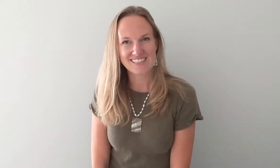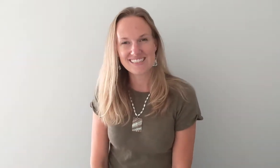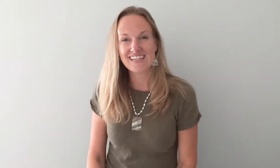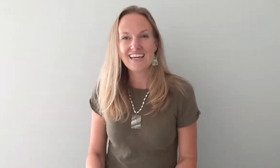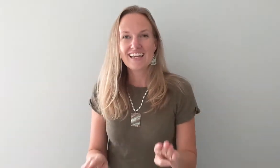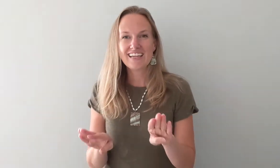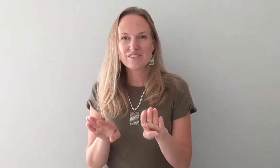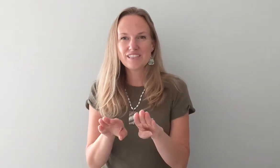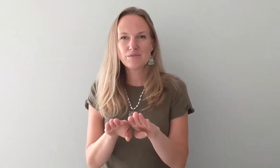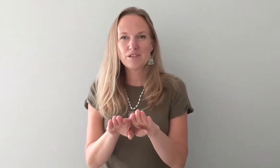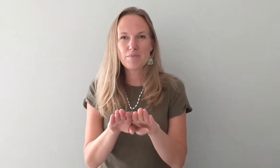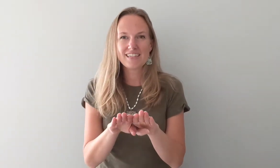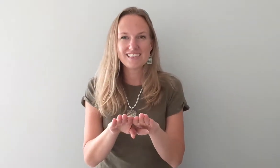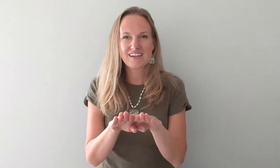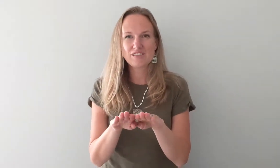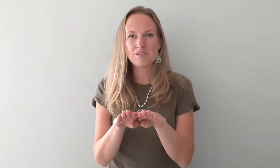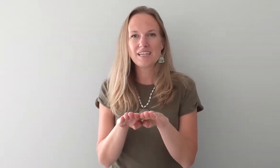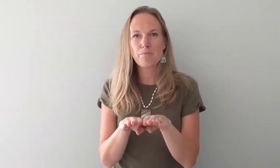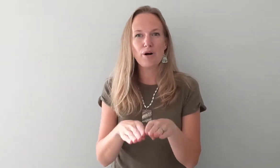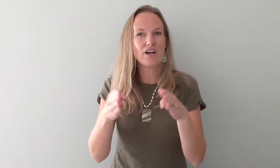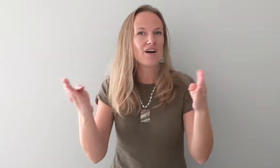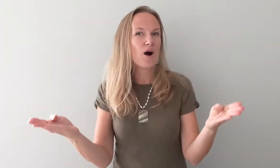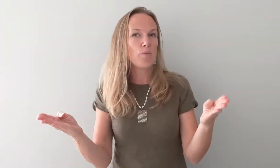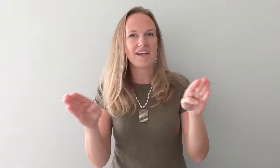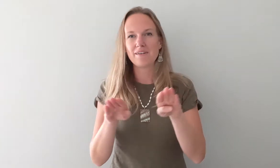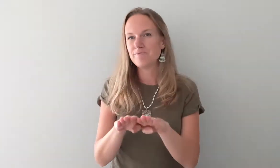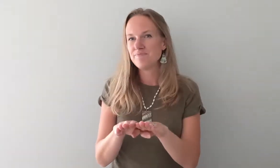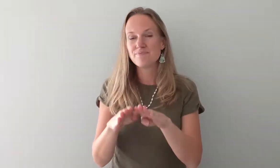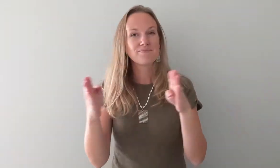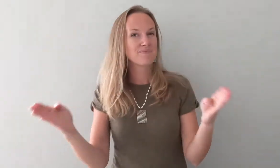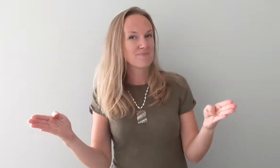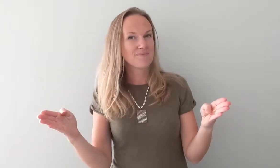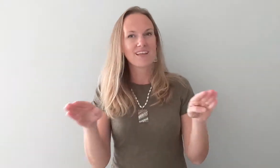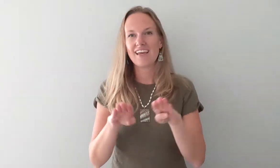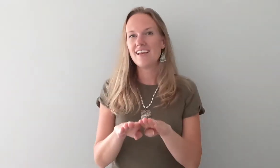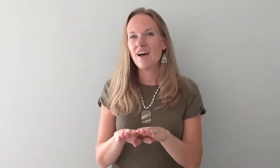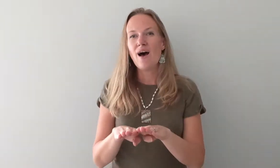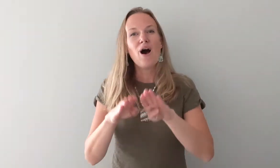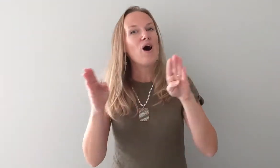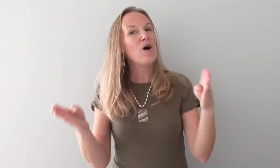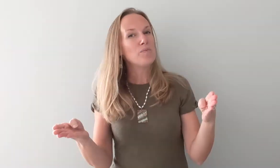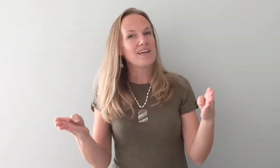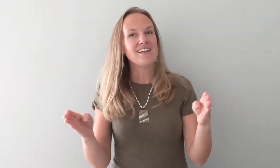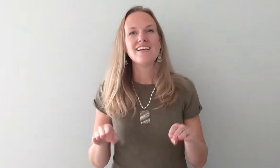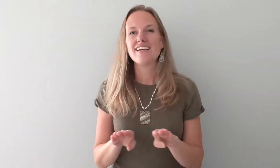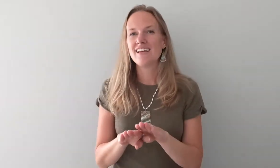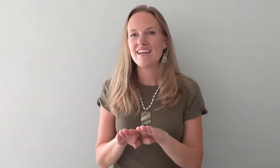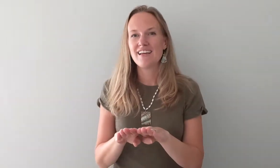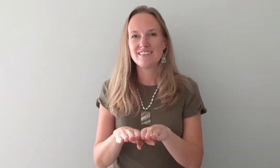Heavens. Okay, so for this one, you imagine it's almost like a book. Open. Okay, open. So your